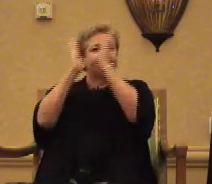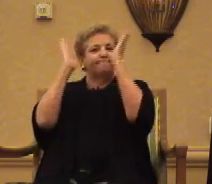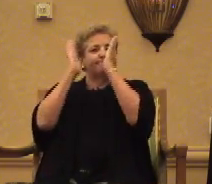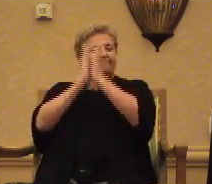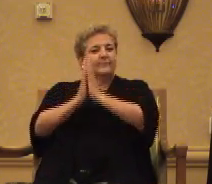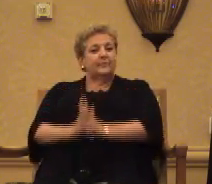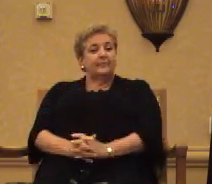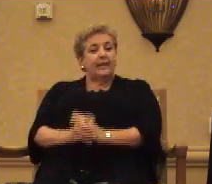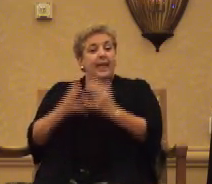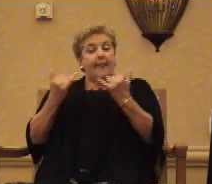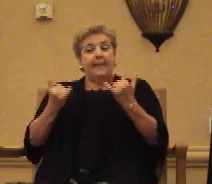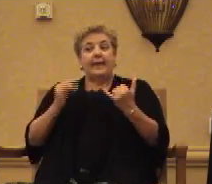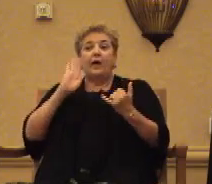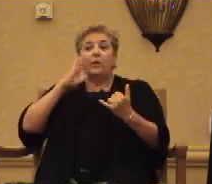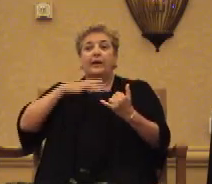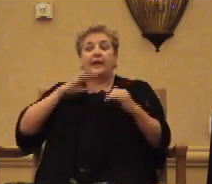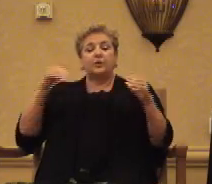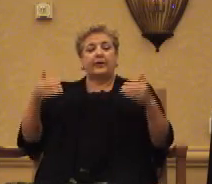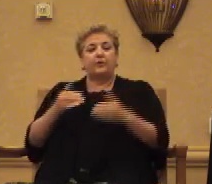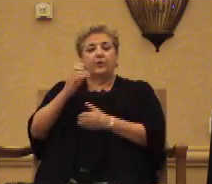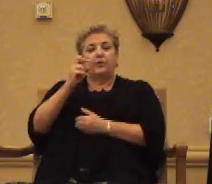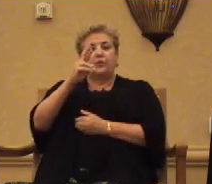And now I'd like to introduce Corey, who will read the 12 steps.